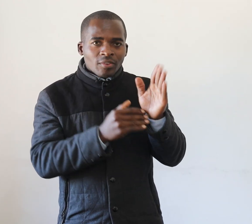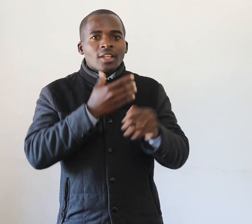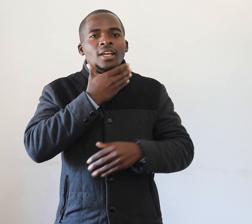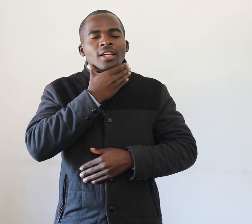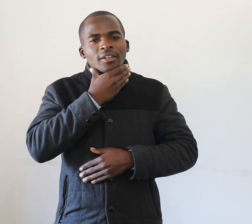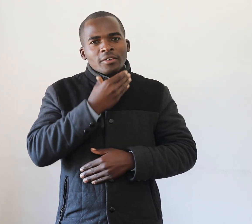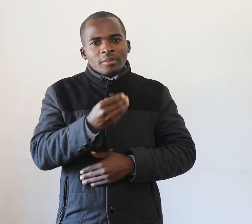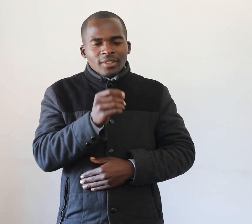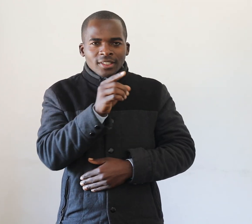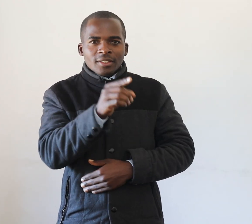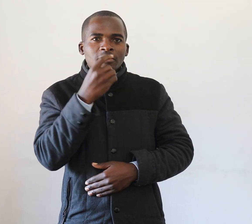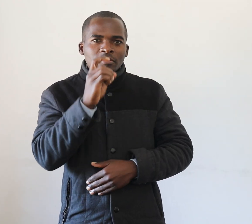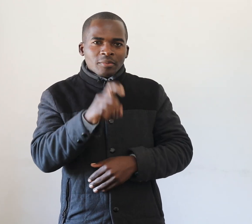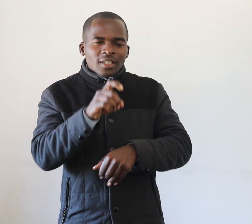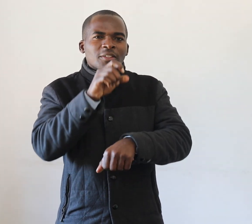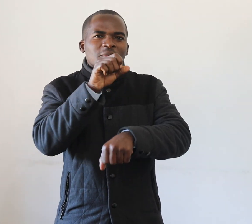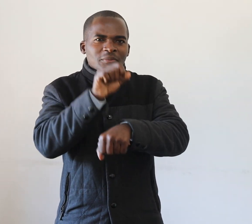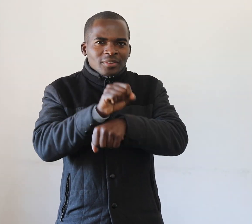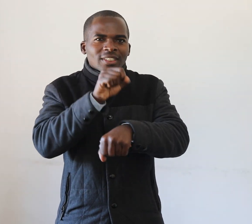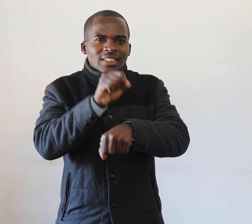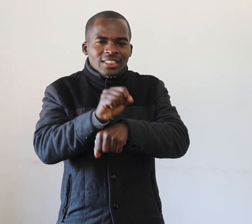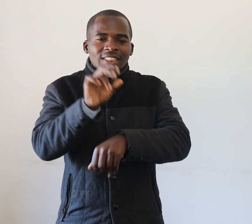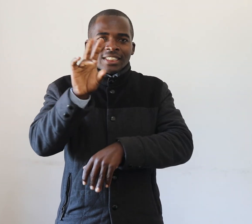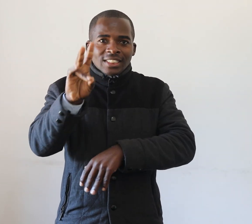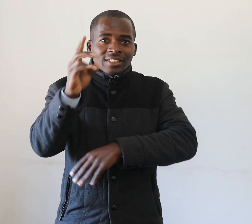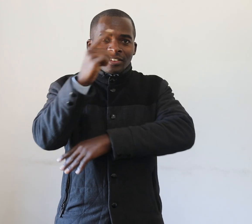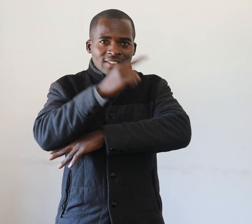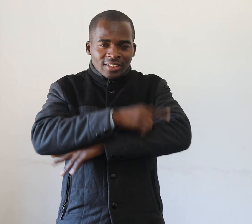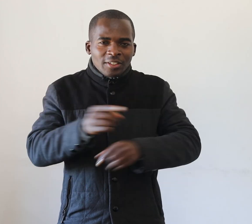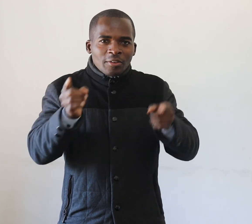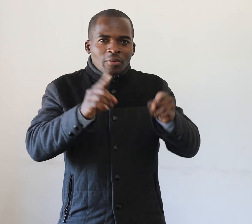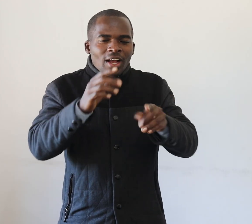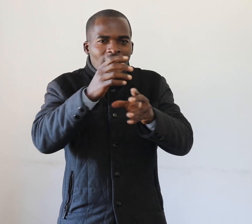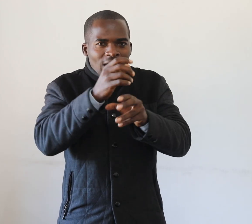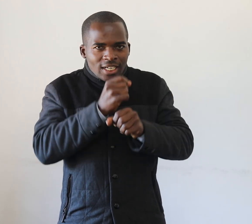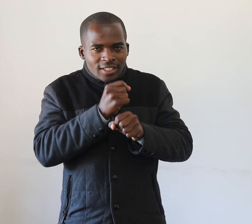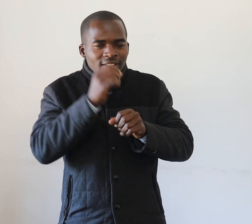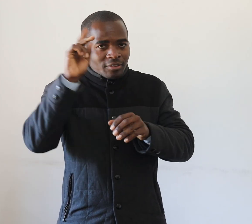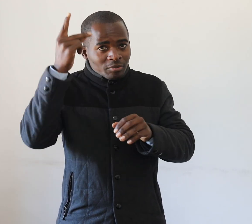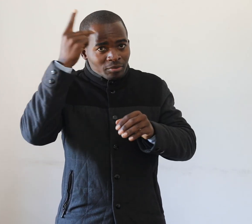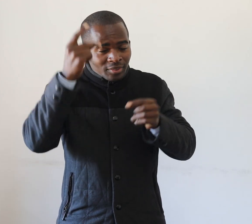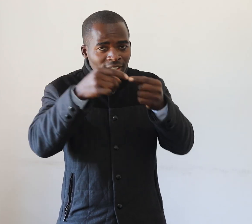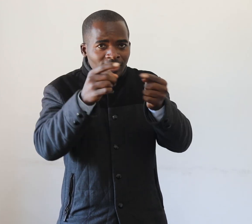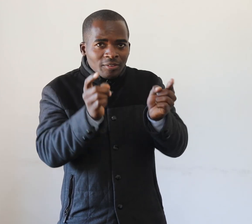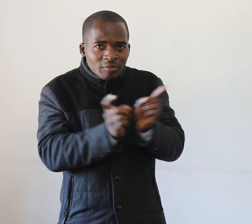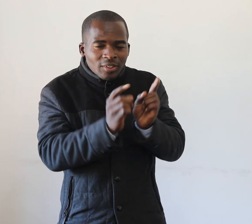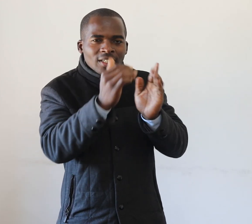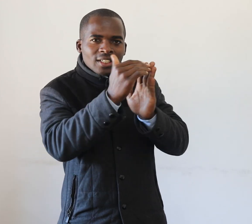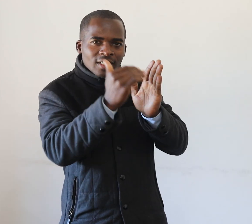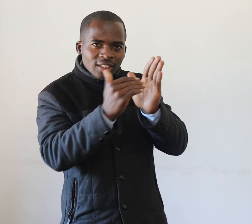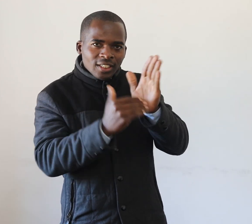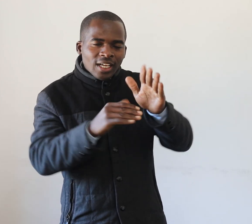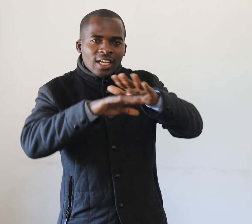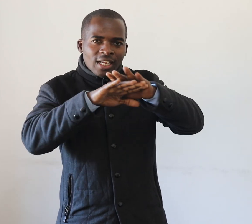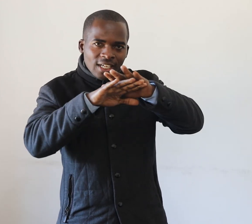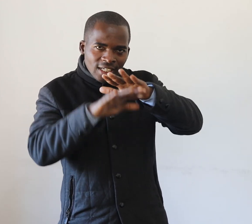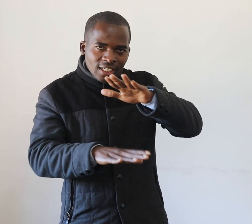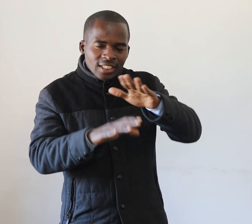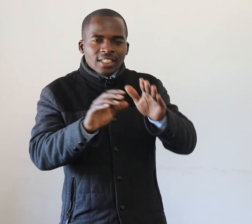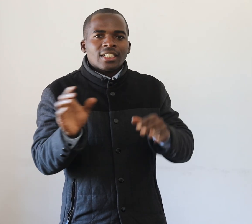must act within 7 days after receiving a party list under Section 36C.